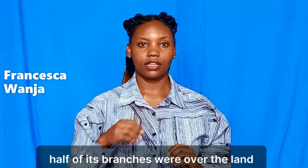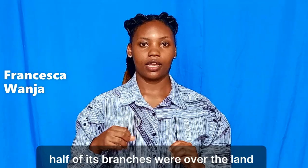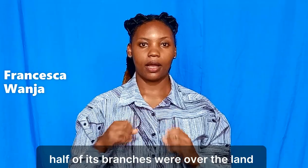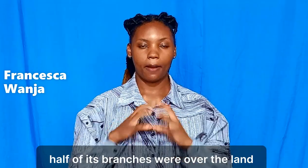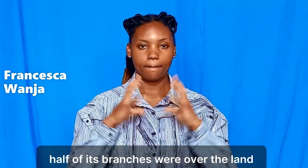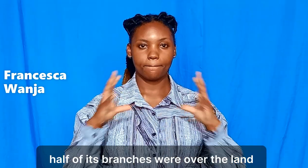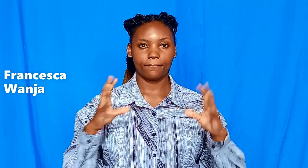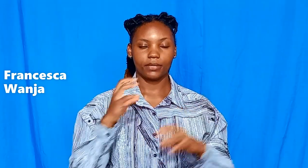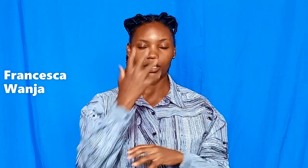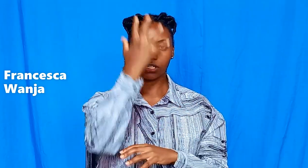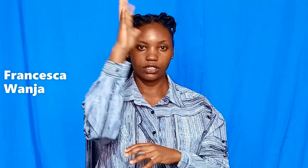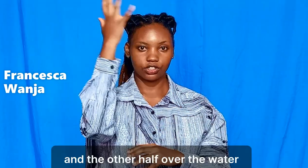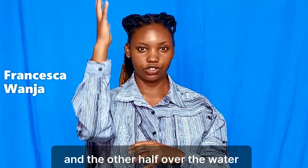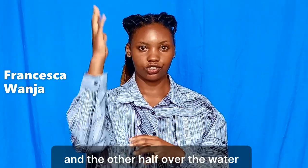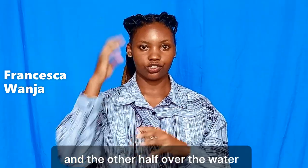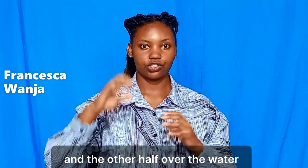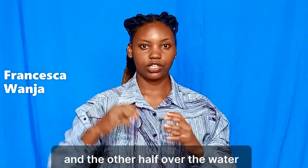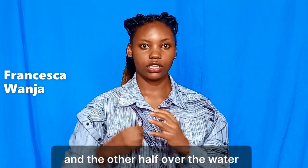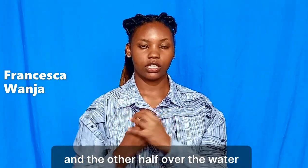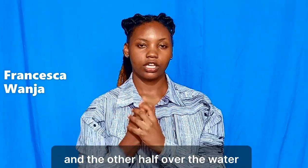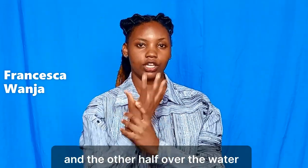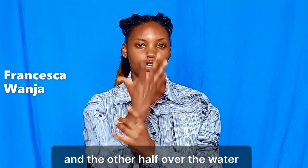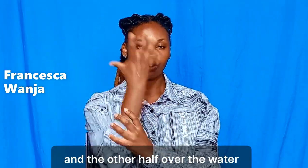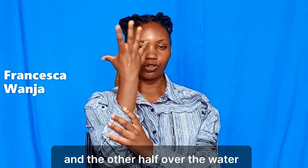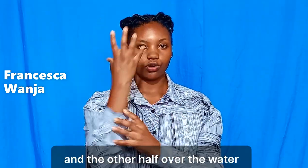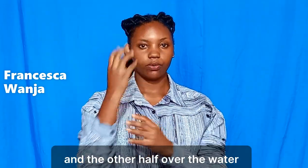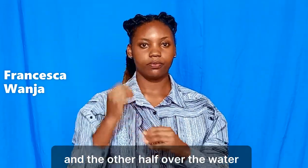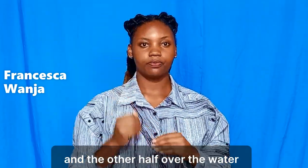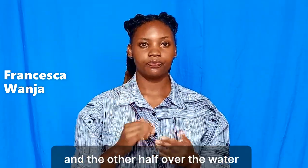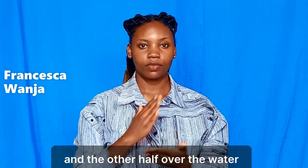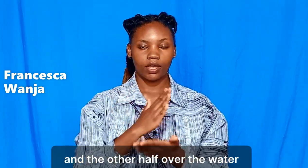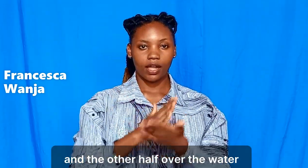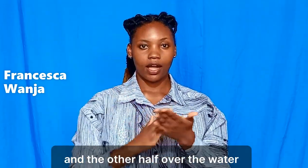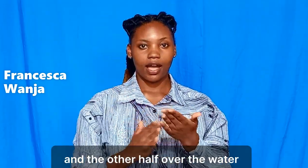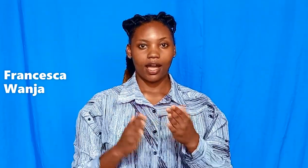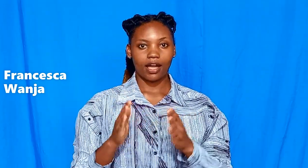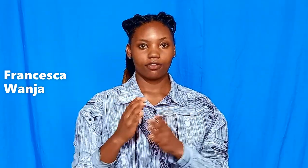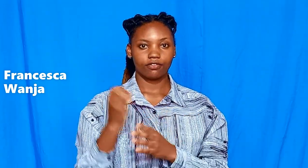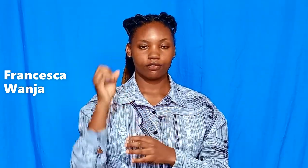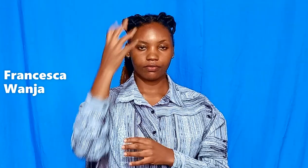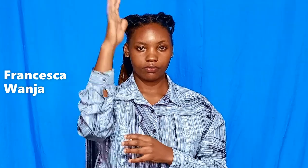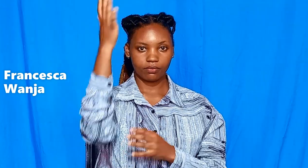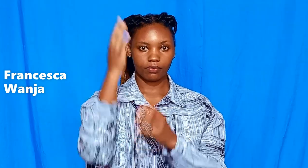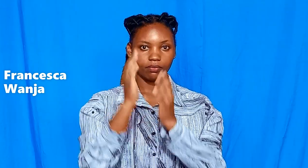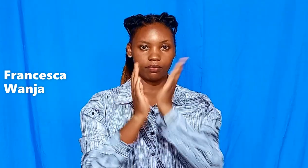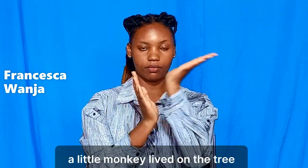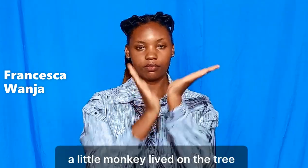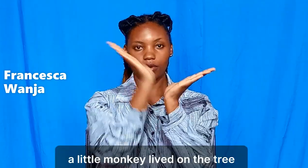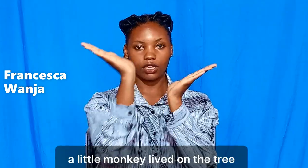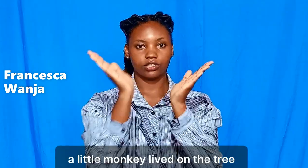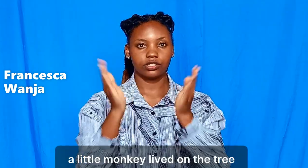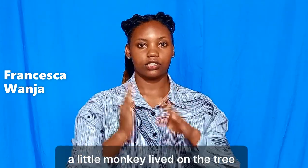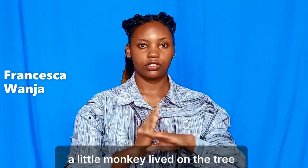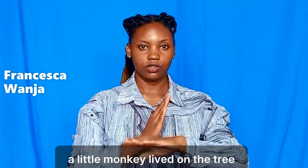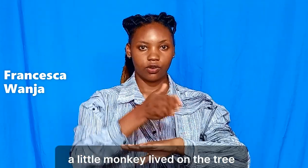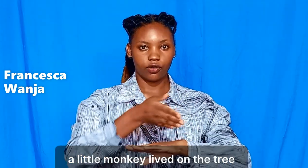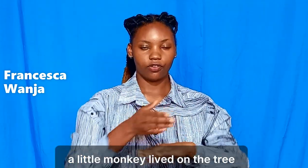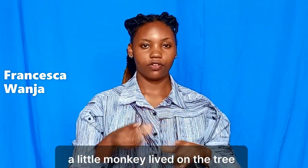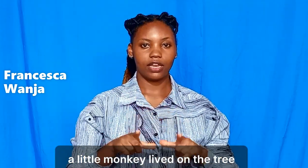land and the other half over the water. A little monkey lived on